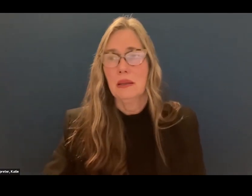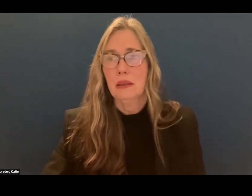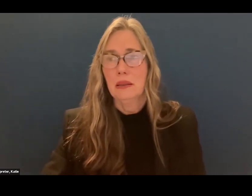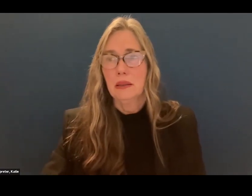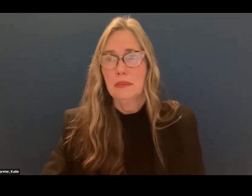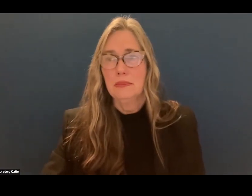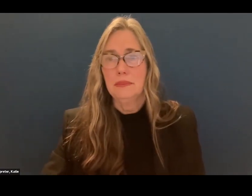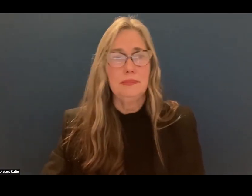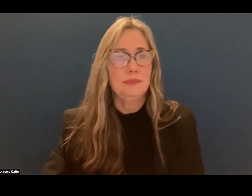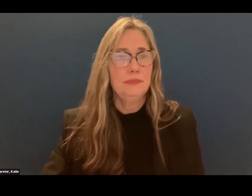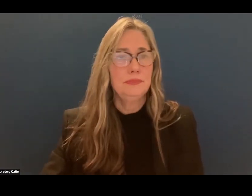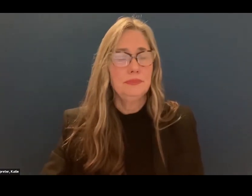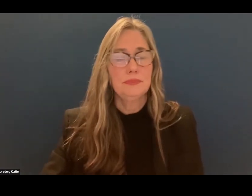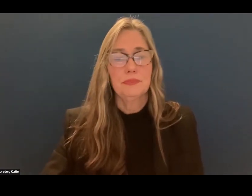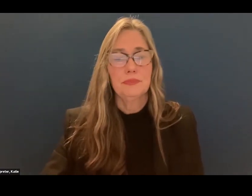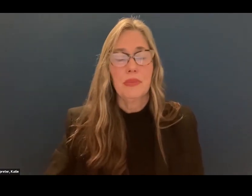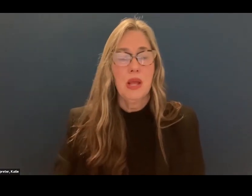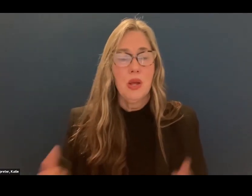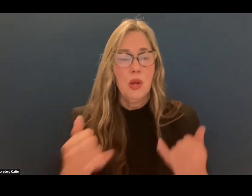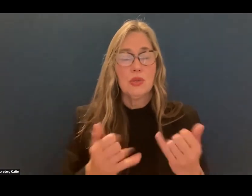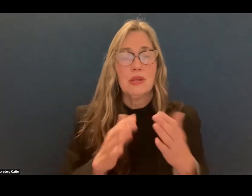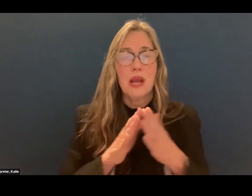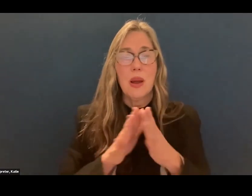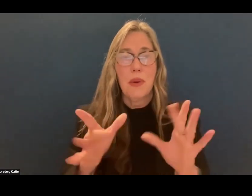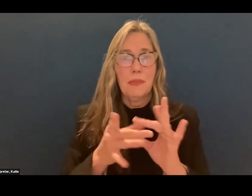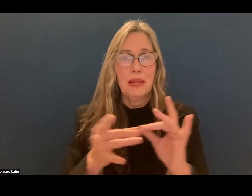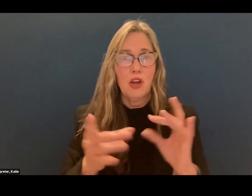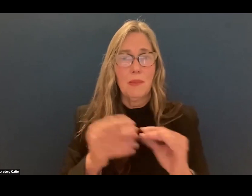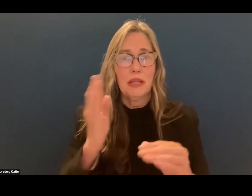That concludes public comment.